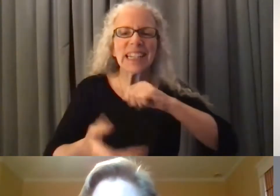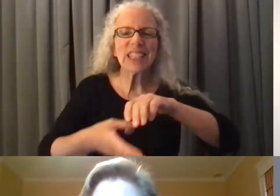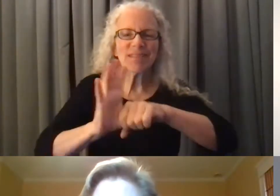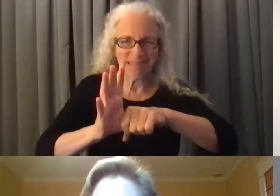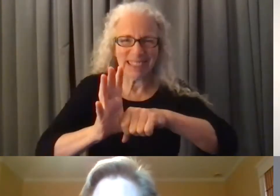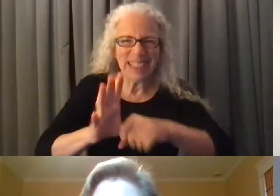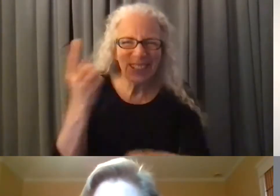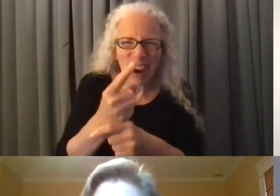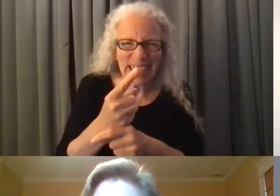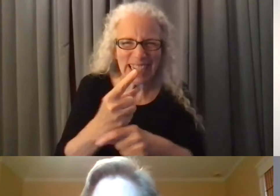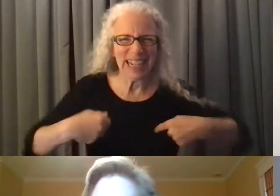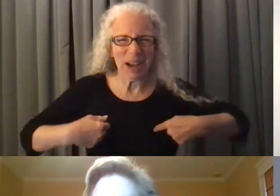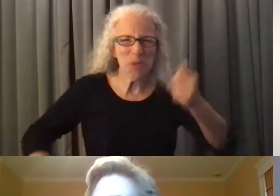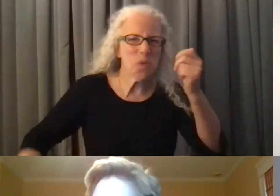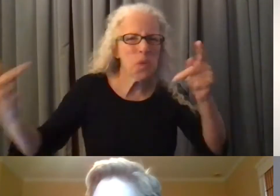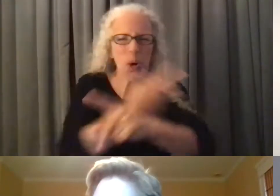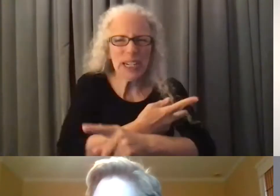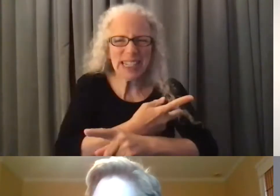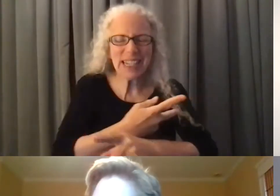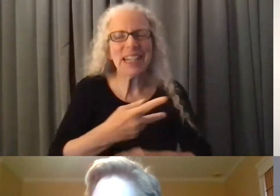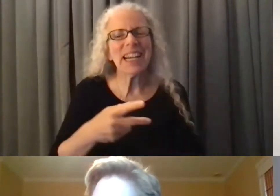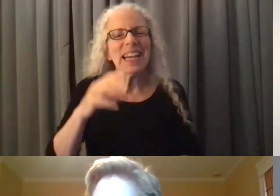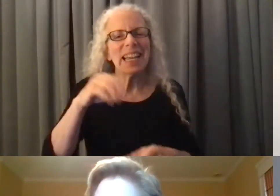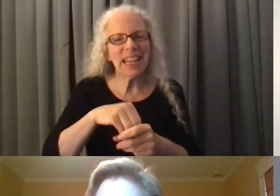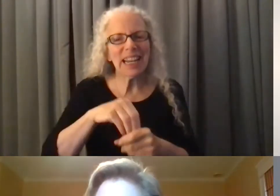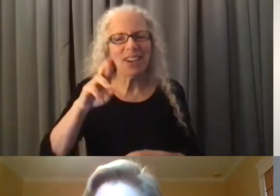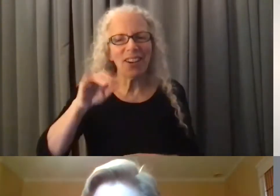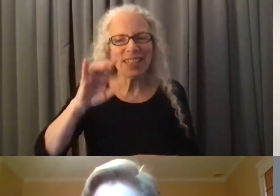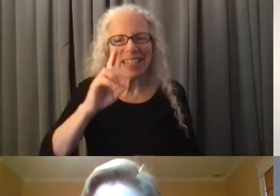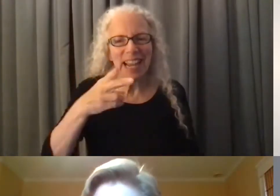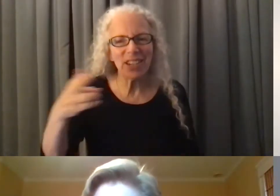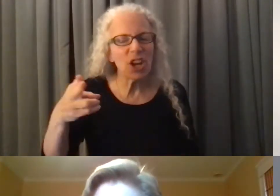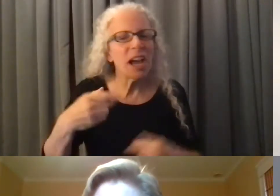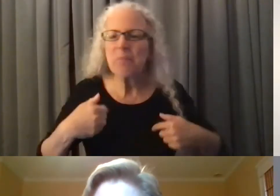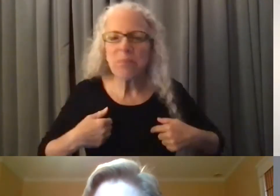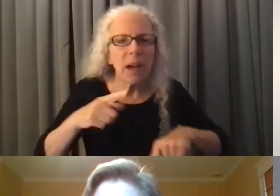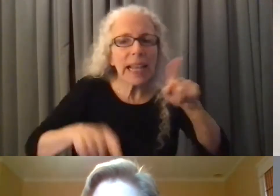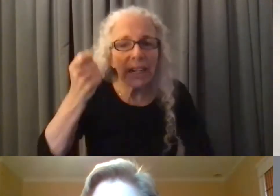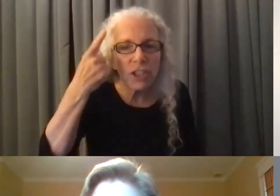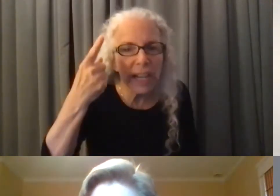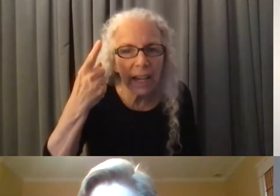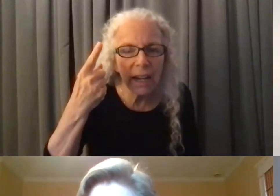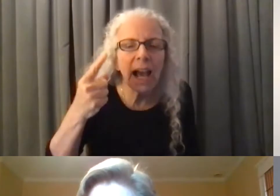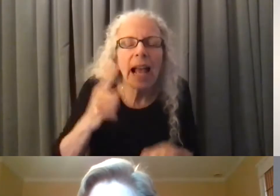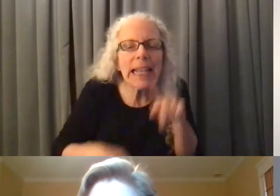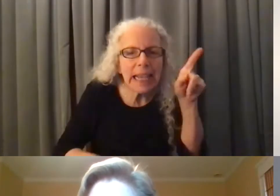commission. However, I have a very hard time understanding or conceptualizing how the commissioners could be